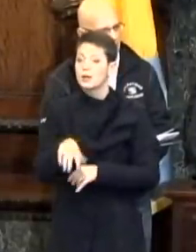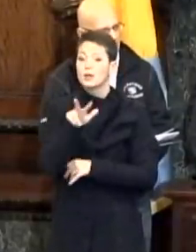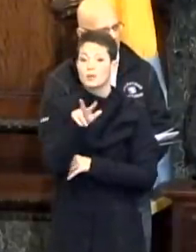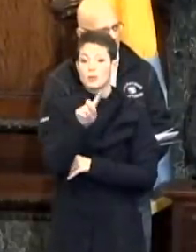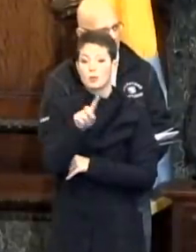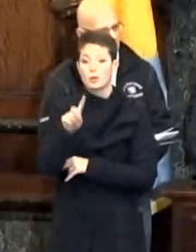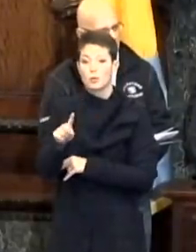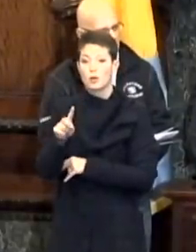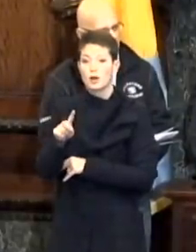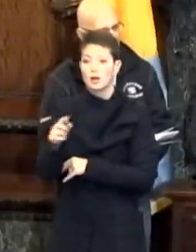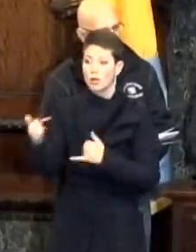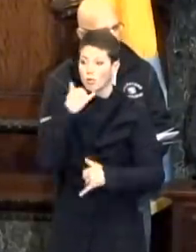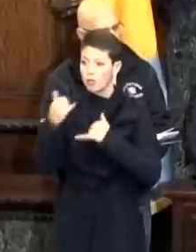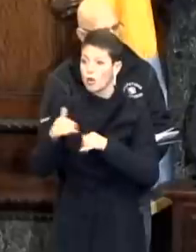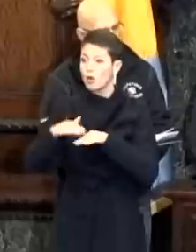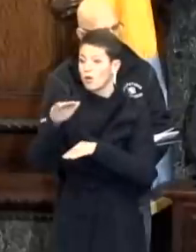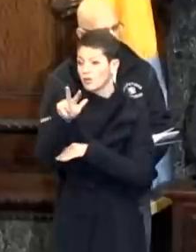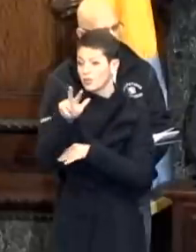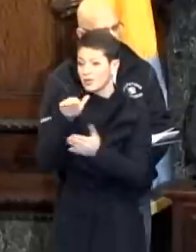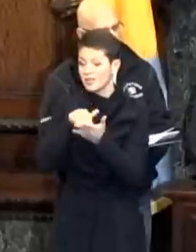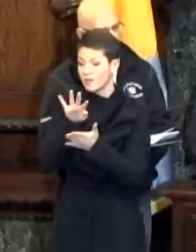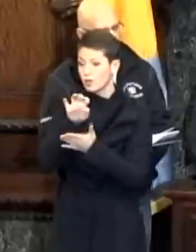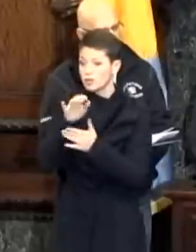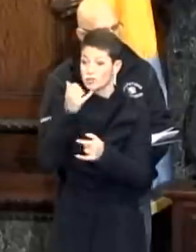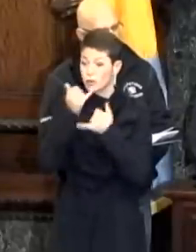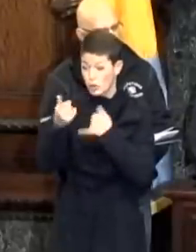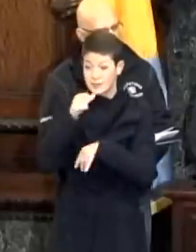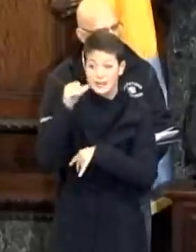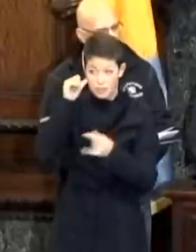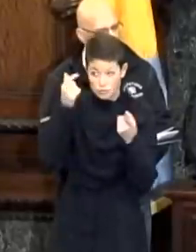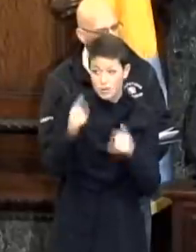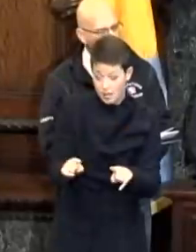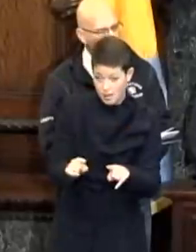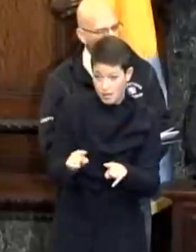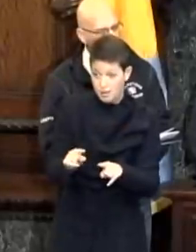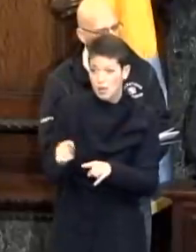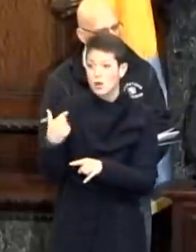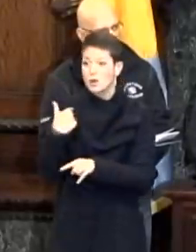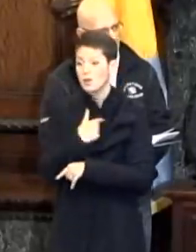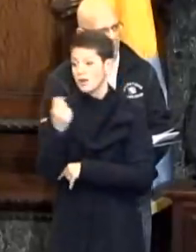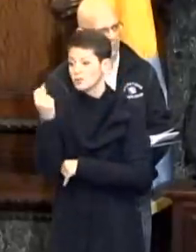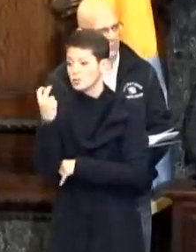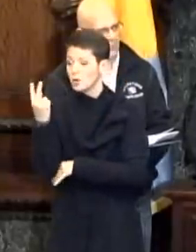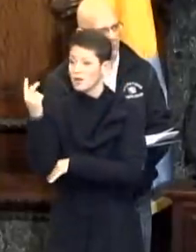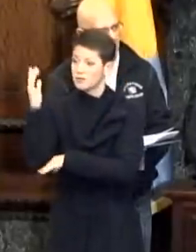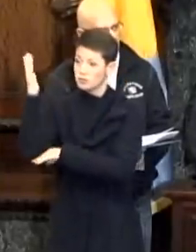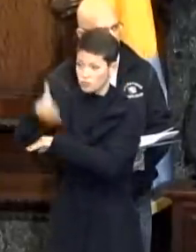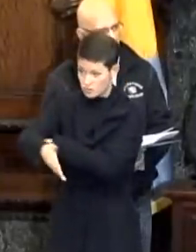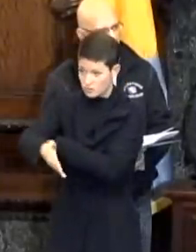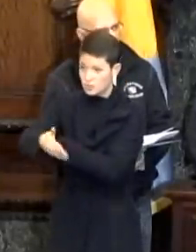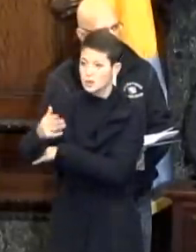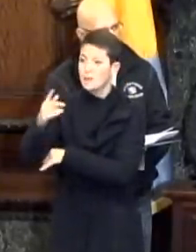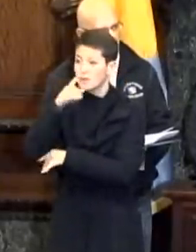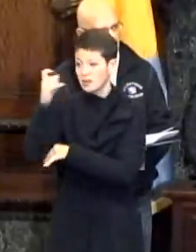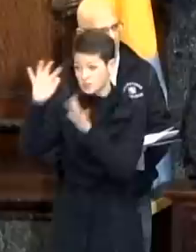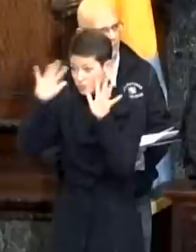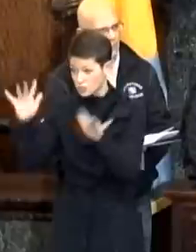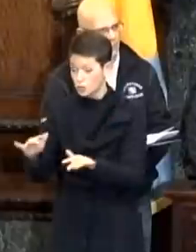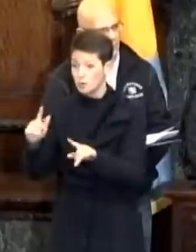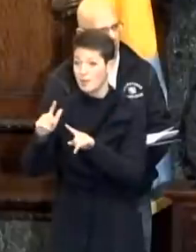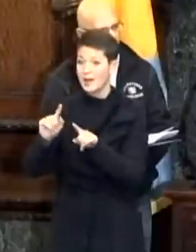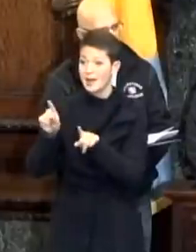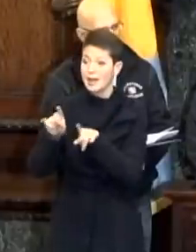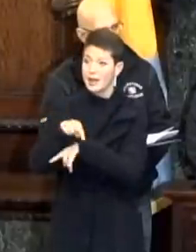311 received more than 3,400 calls yesterday. We received reports of 12 downed trees due to the storm and